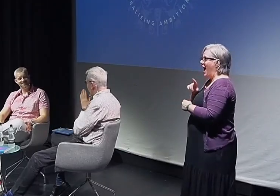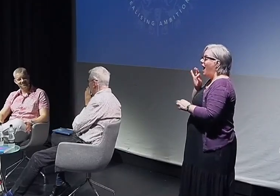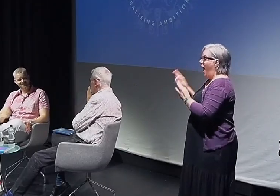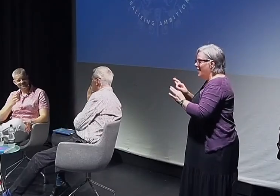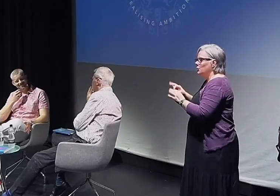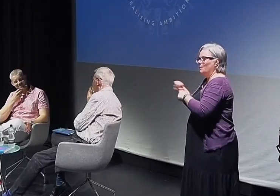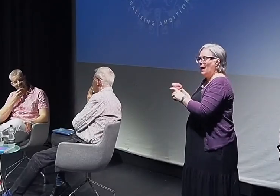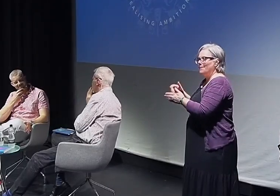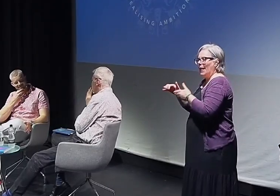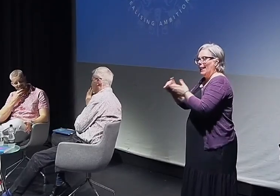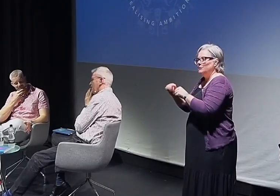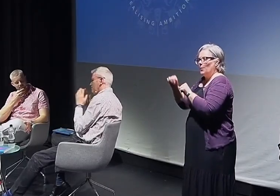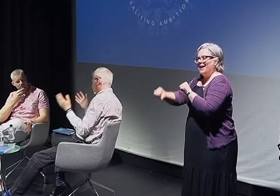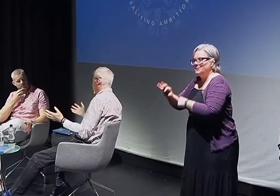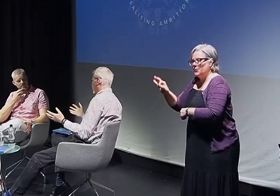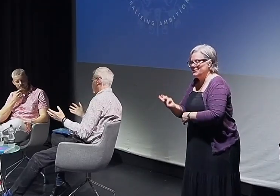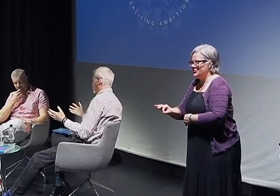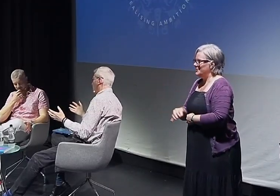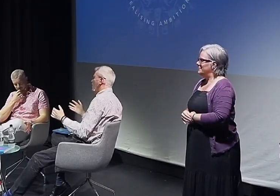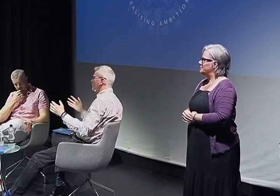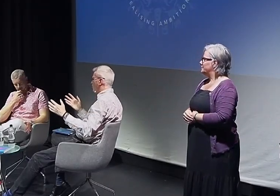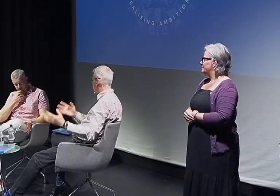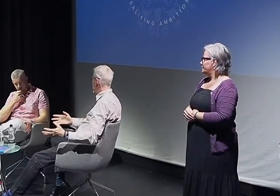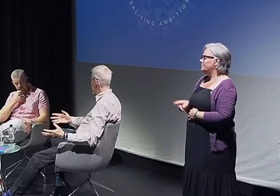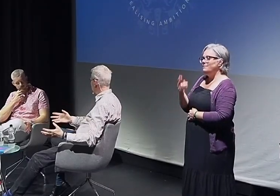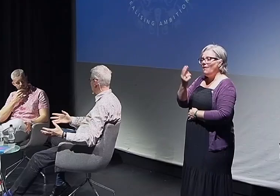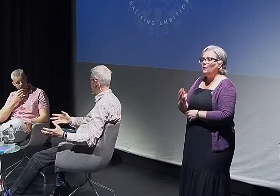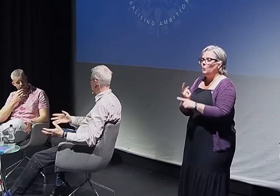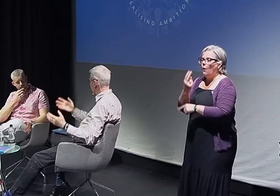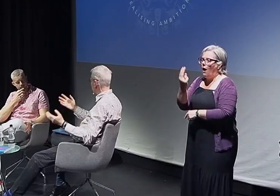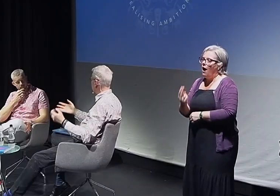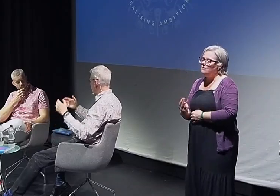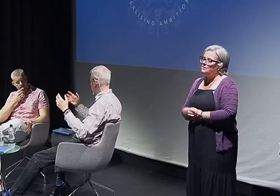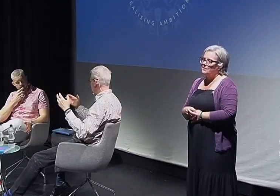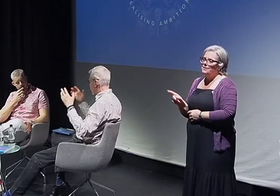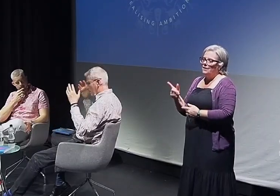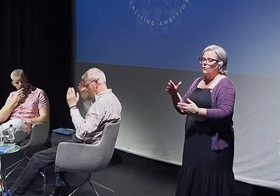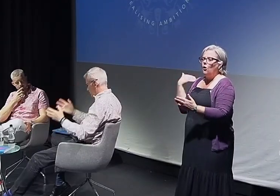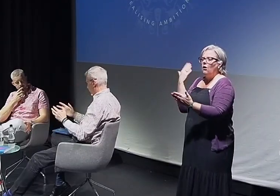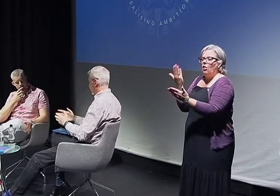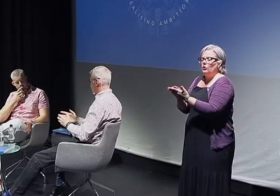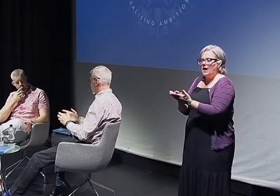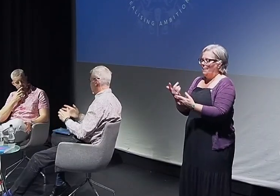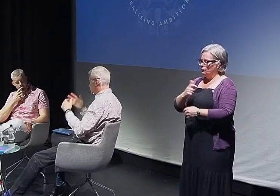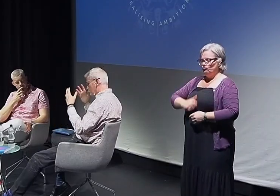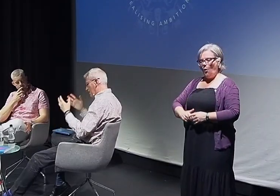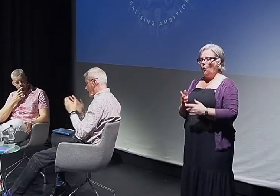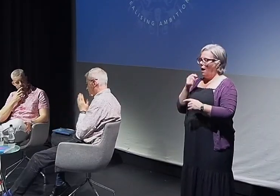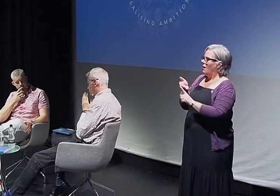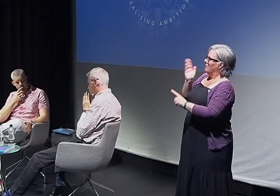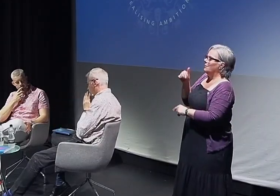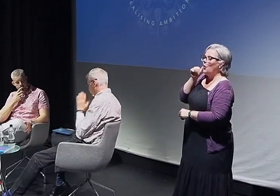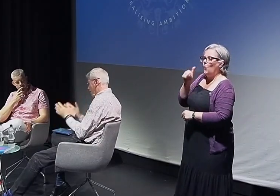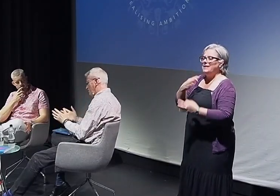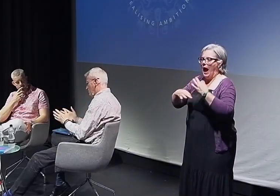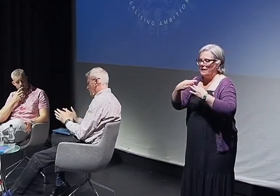Yeah. So obviously, for lots of time, people know you as the actor,